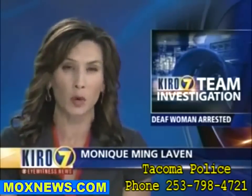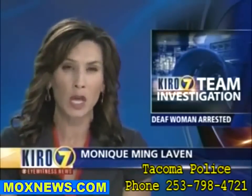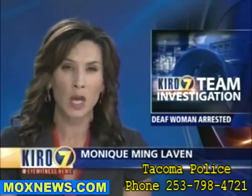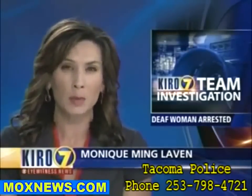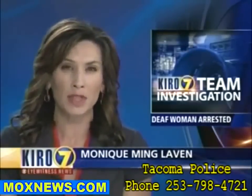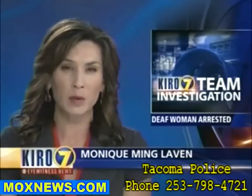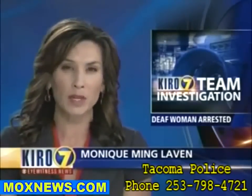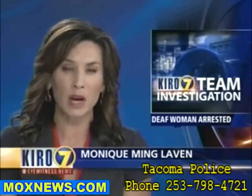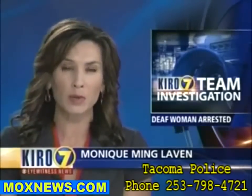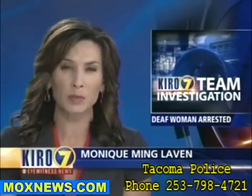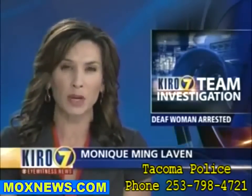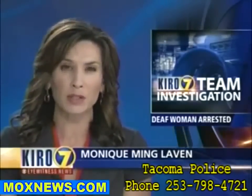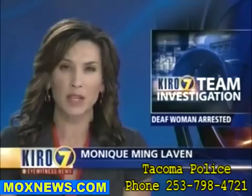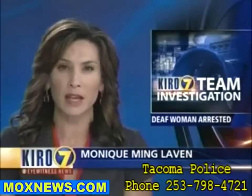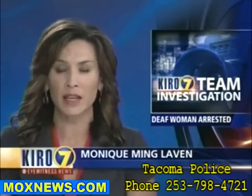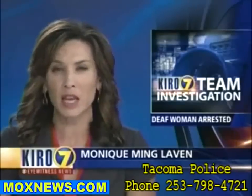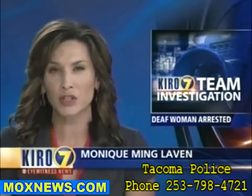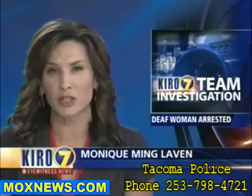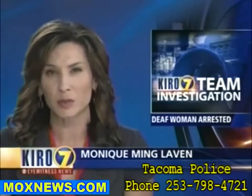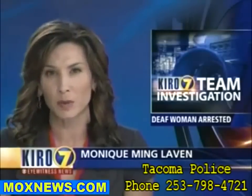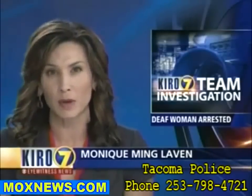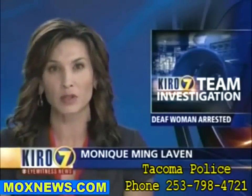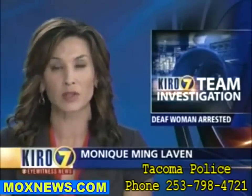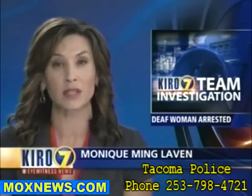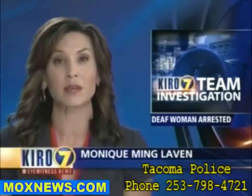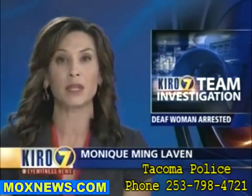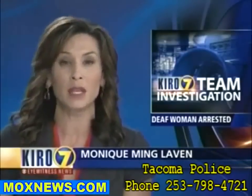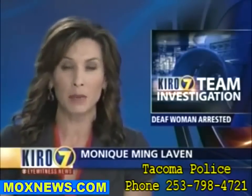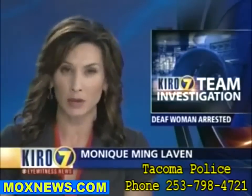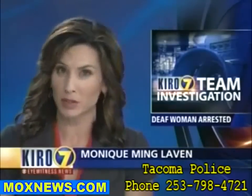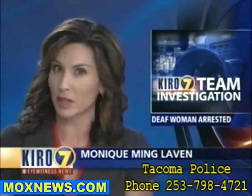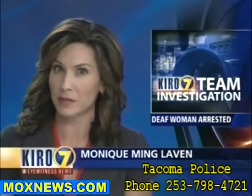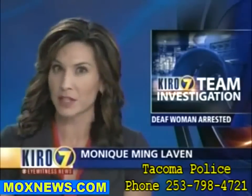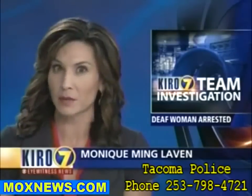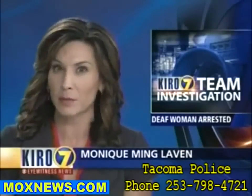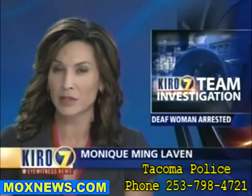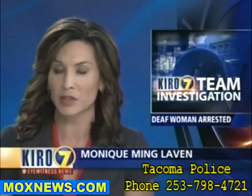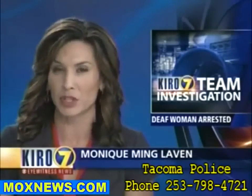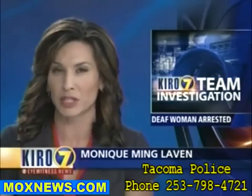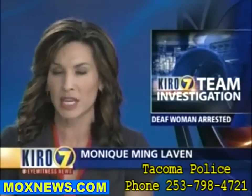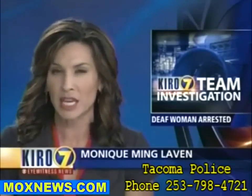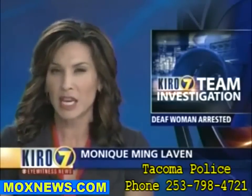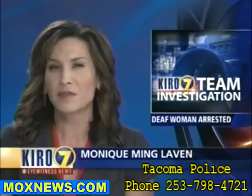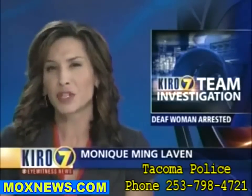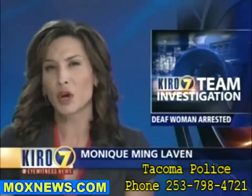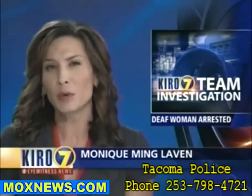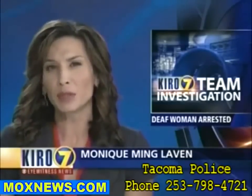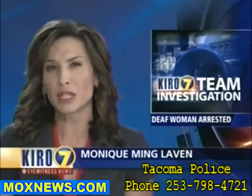phone, but they would not respond to the allegations. We've also sent them emails and left several messages. If Tacoma